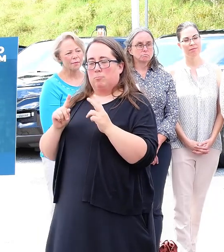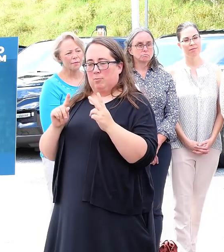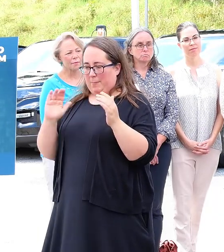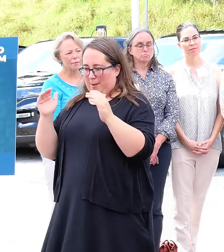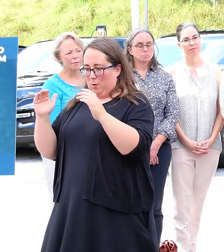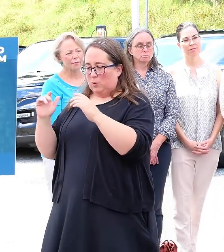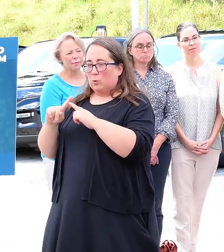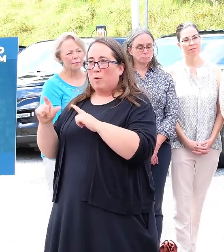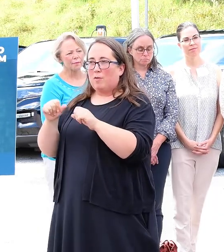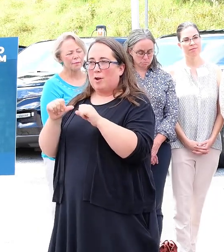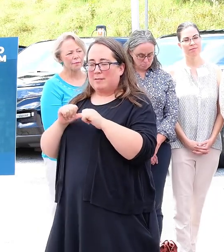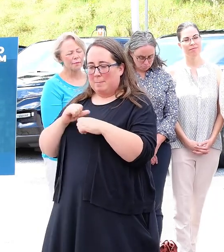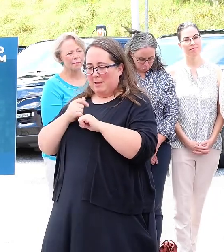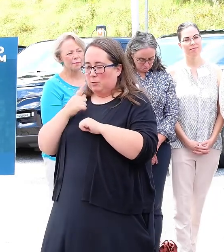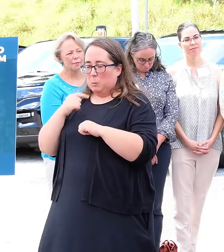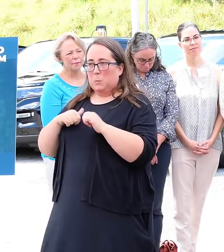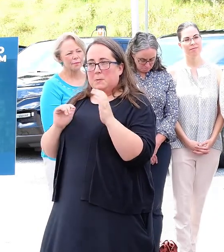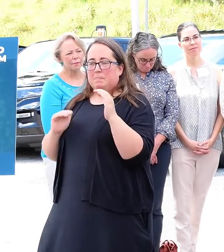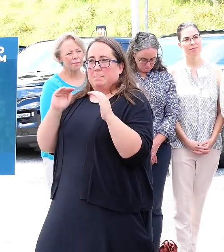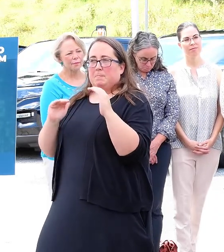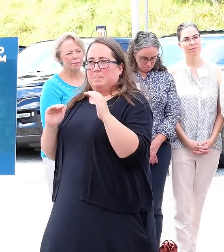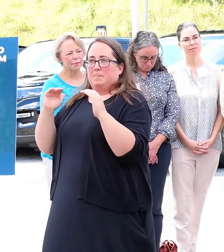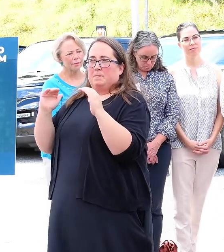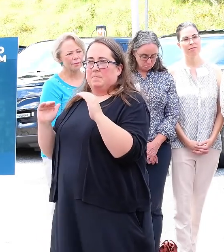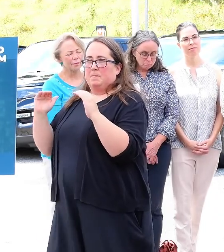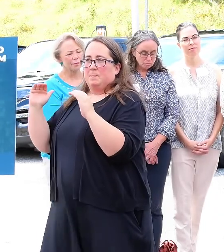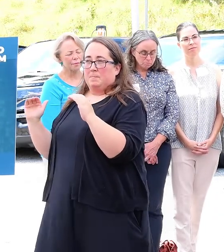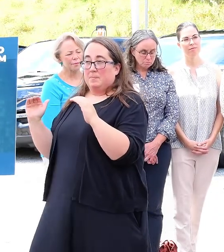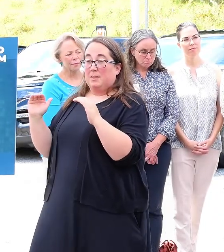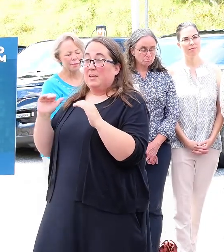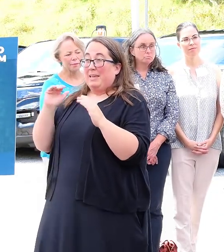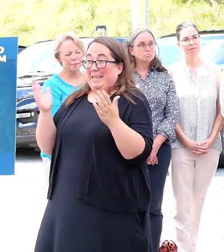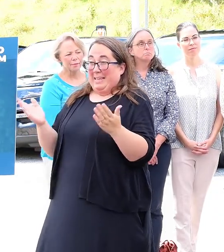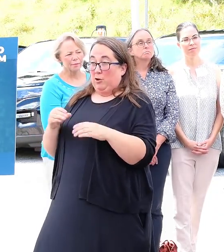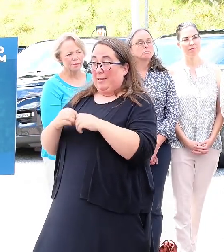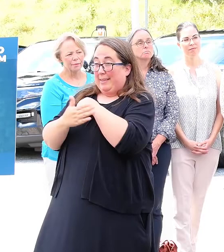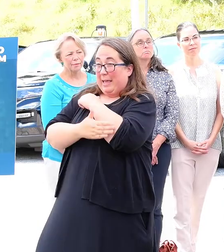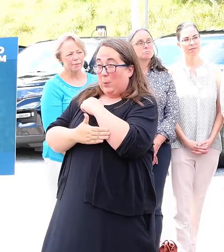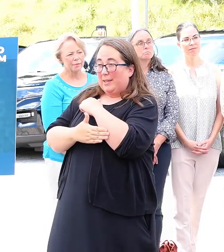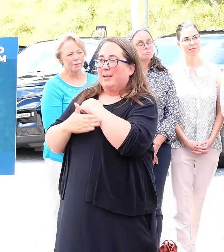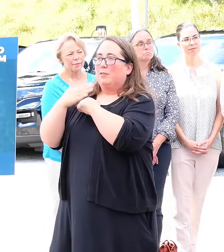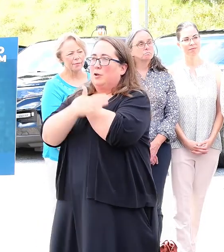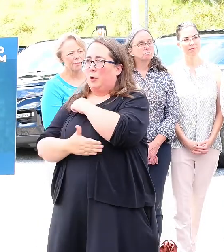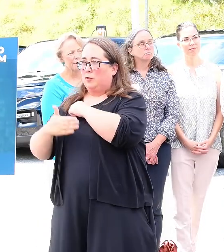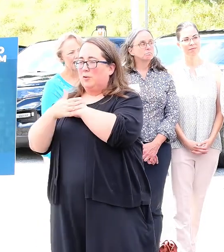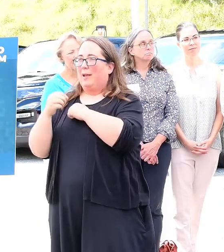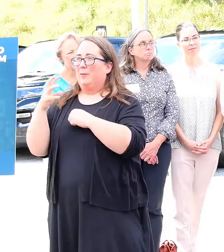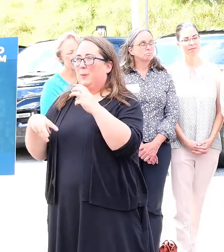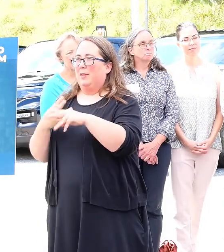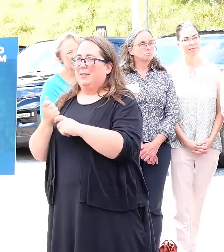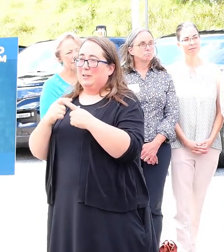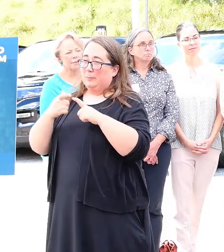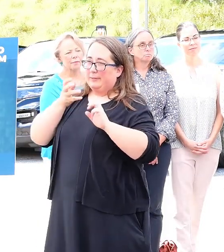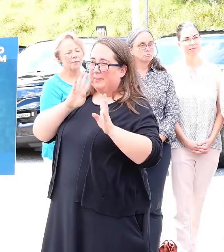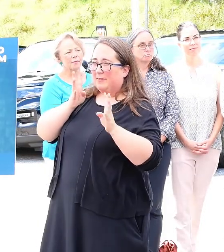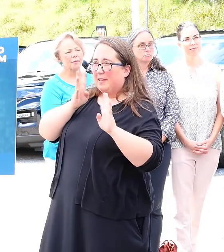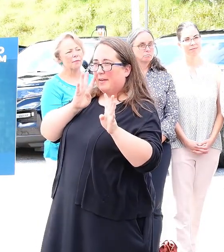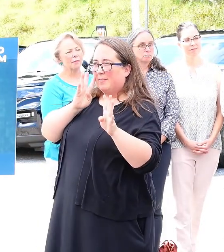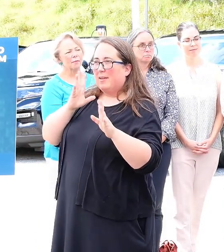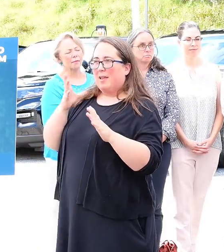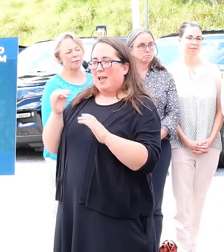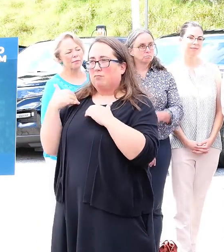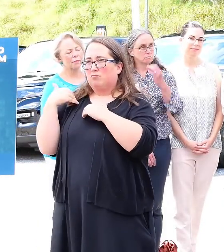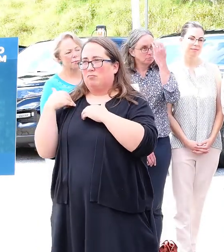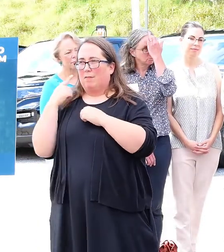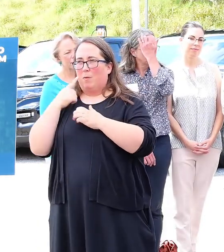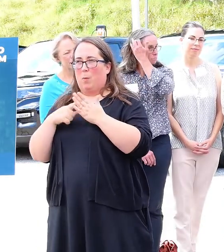against other jurisdictions in our country and the world, because we need to be both innovative and